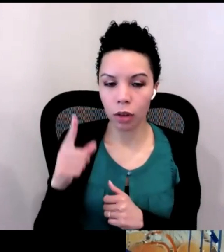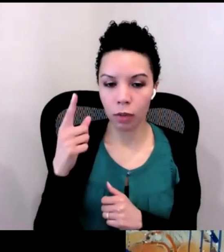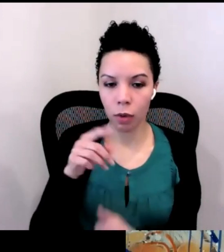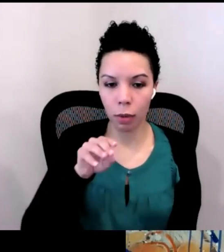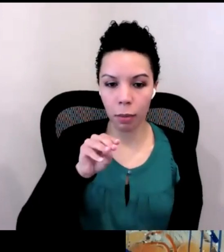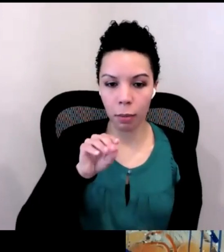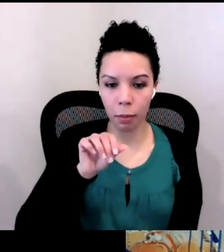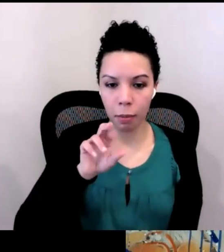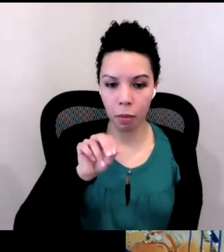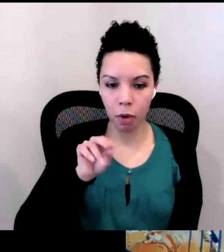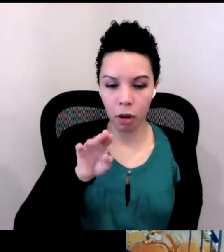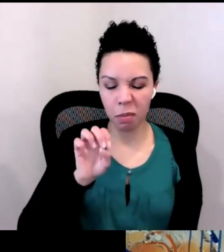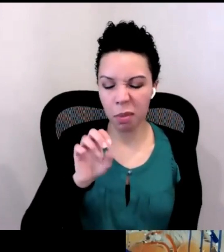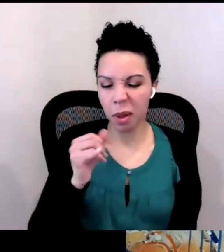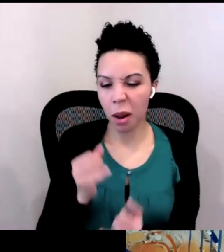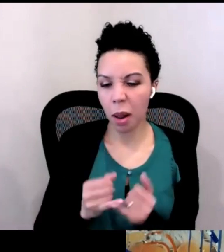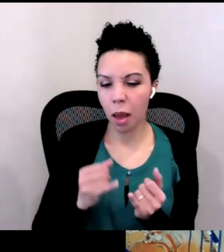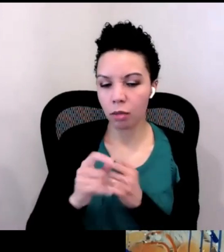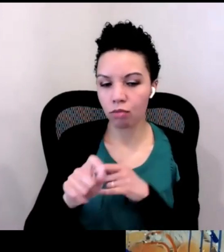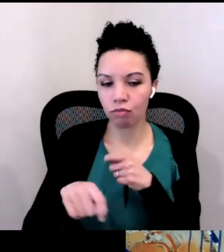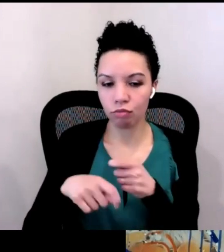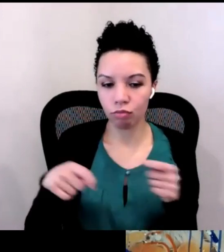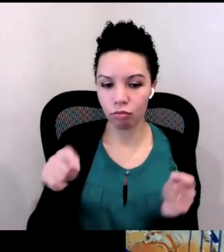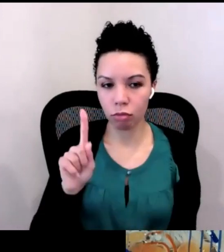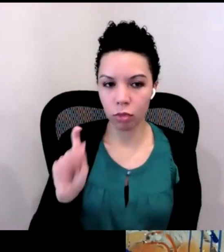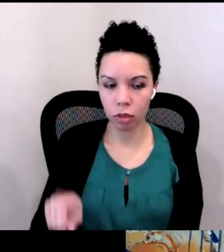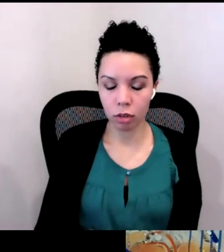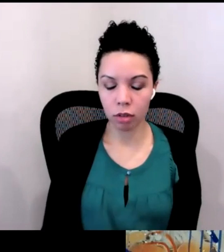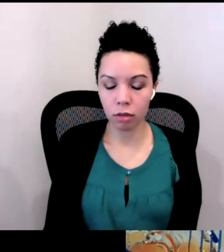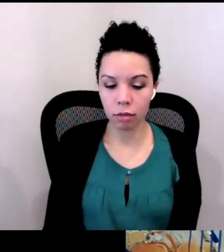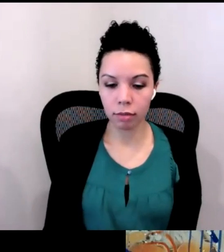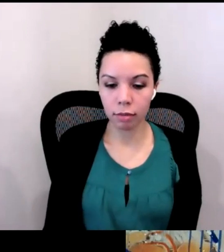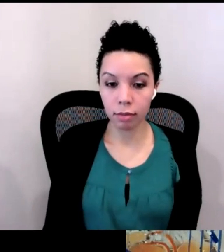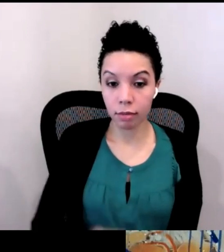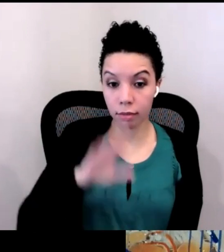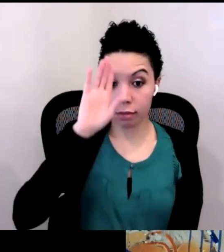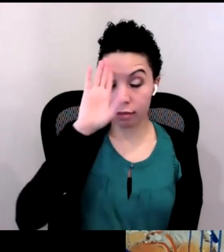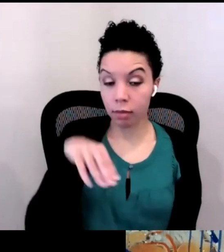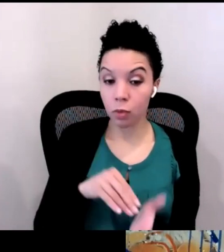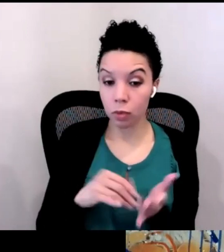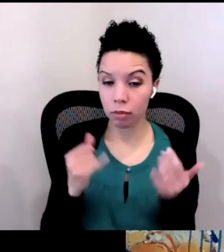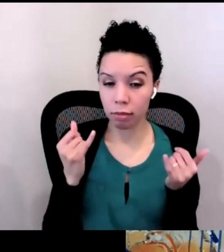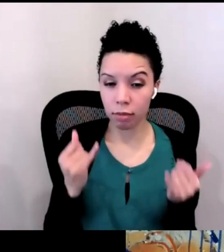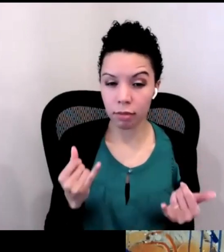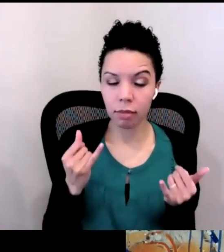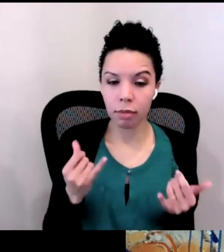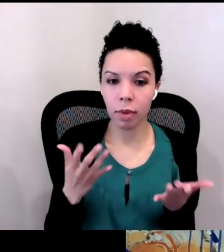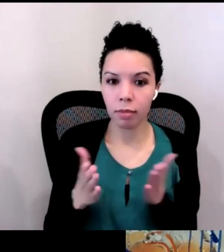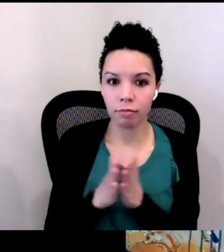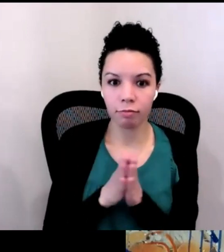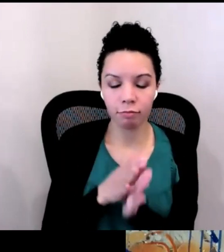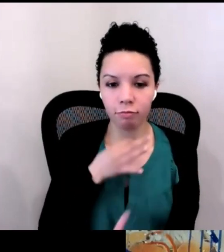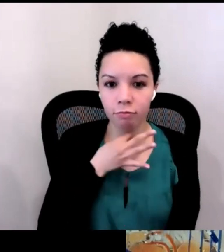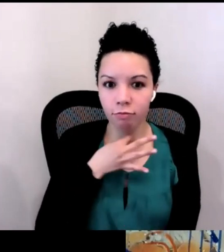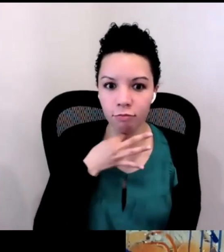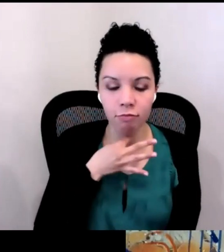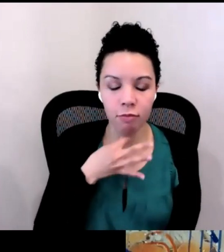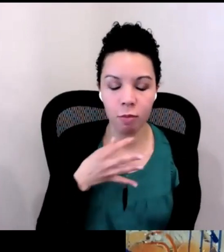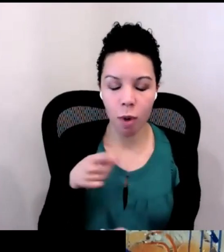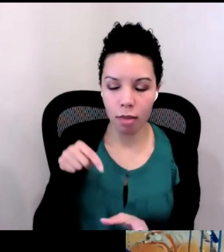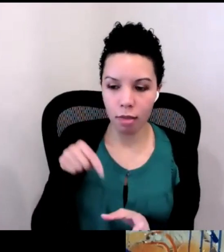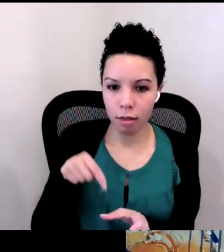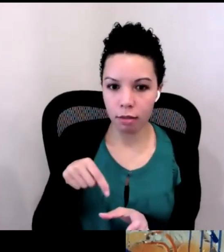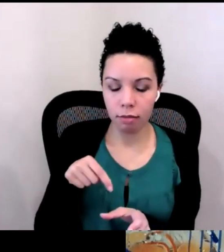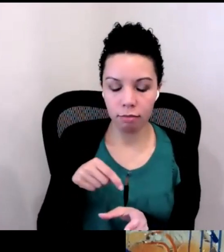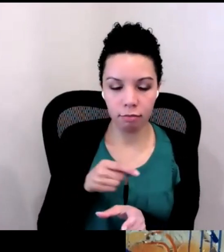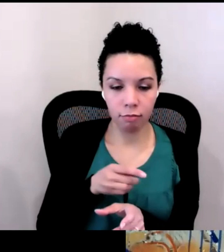a wrap-up question. You know, students today, they may be very interested in this career path. And I know